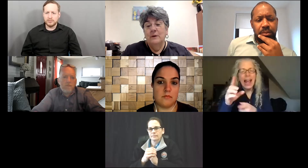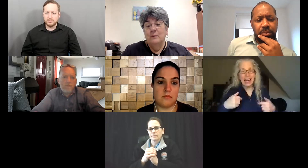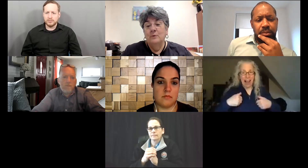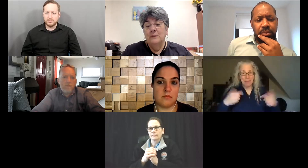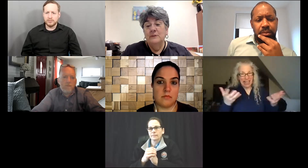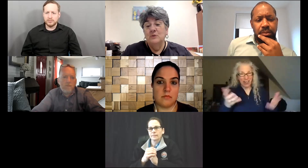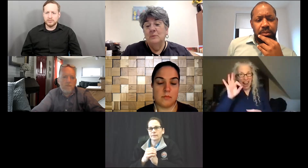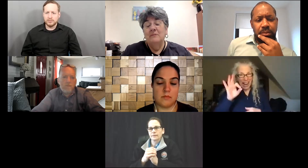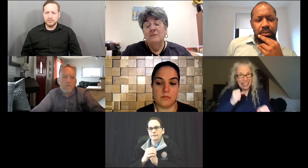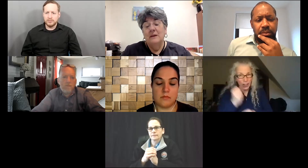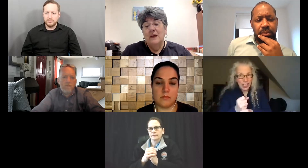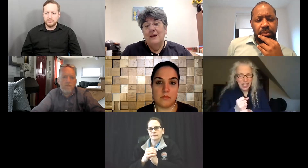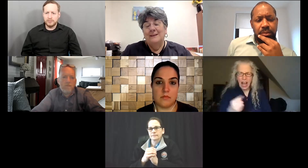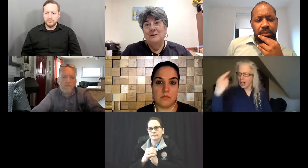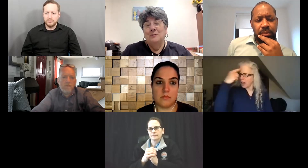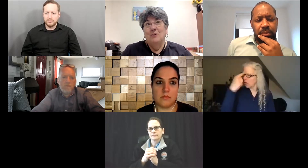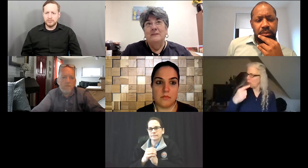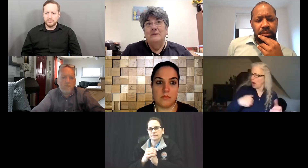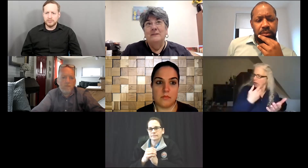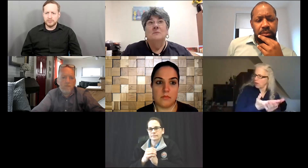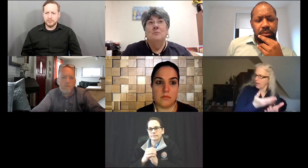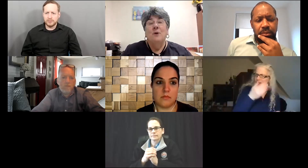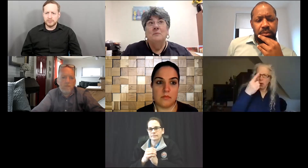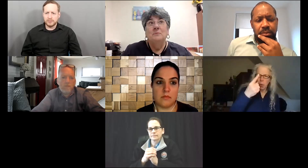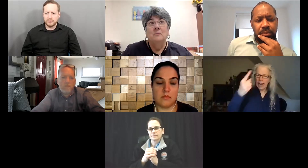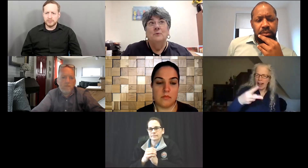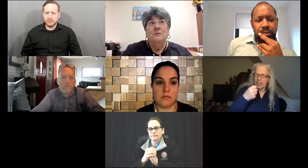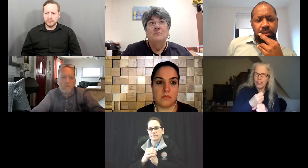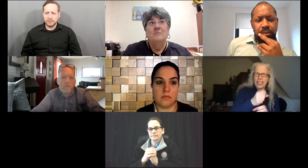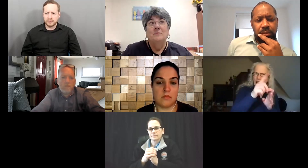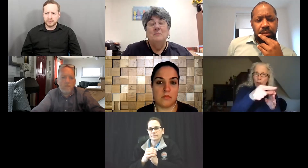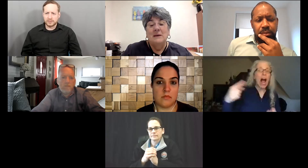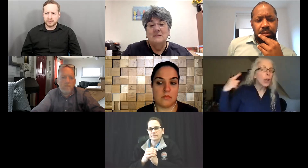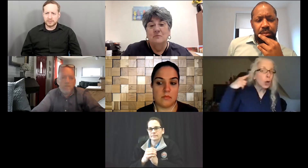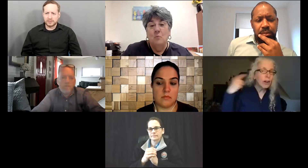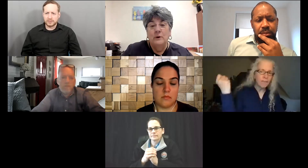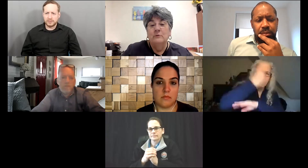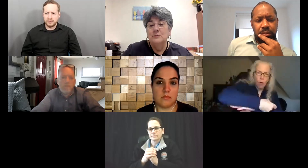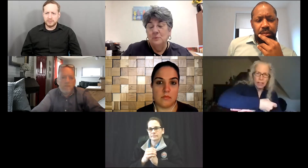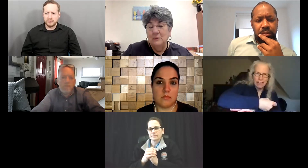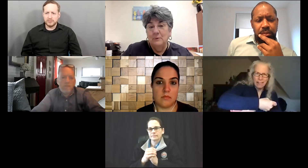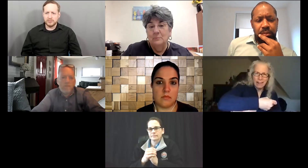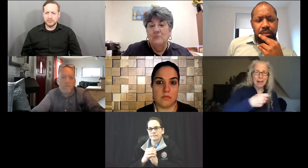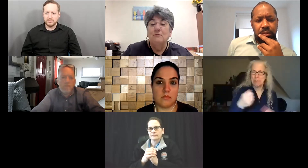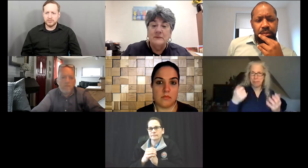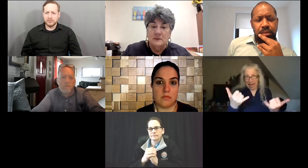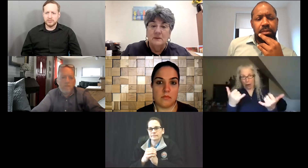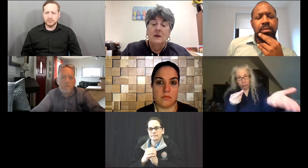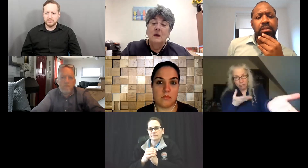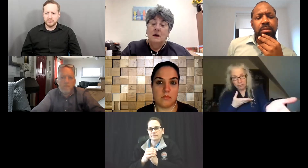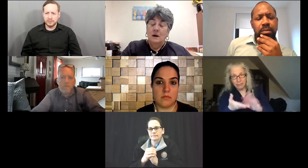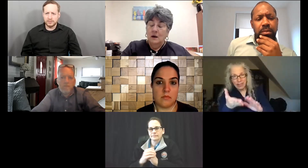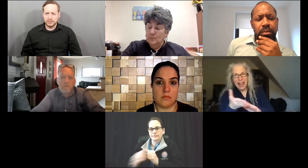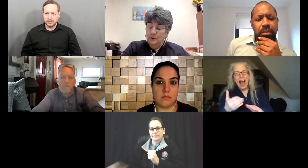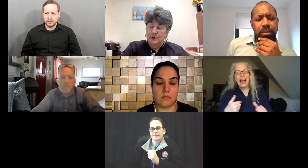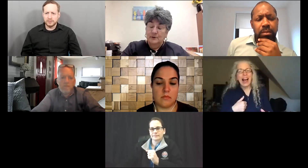So I don't know the history, but I think you're right, Tim. It probably would be best if 1 or 2 people befriended